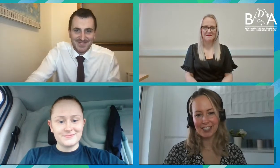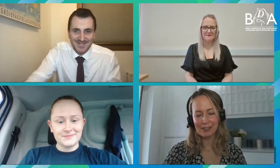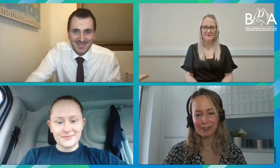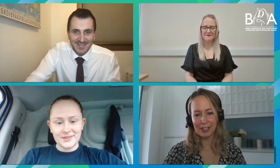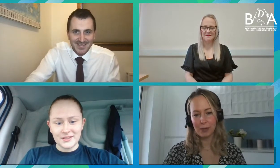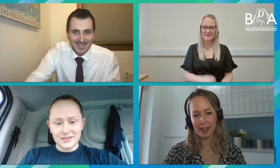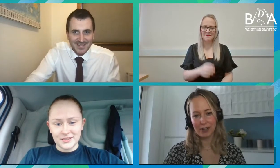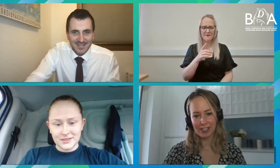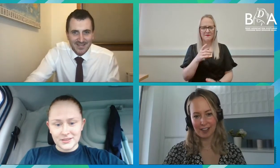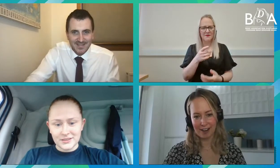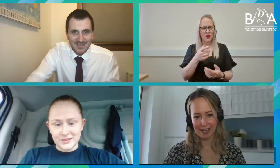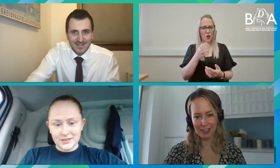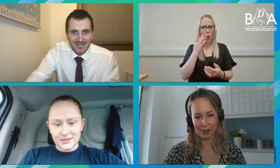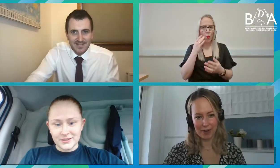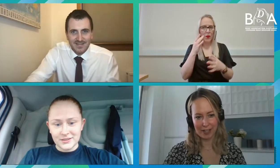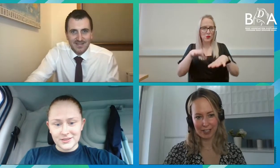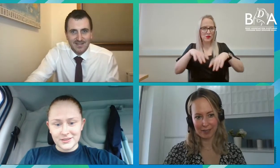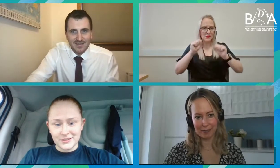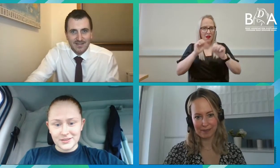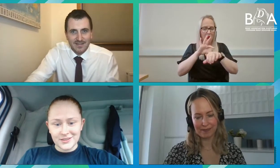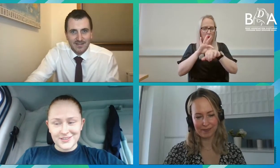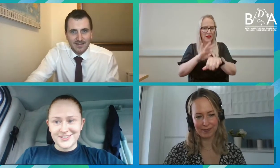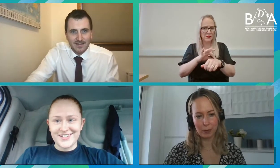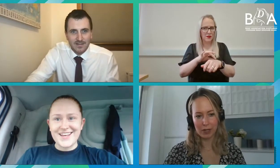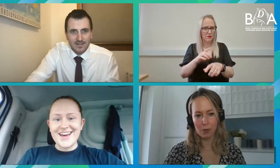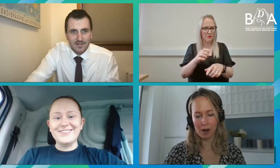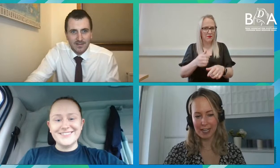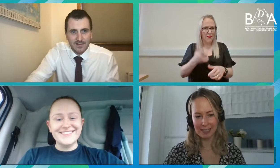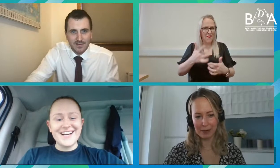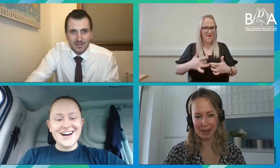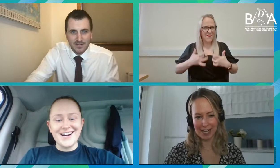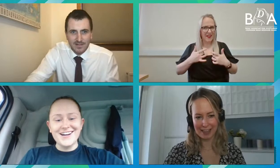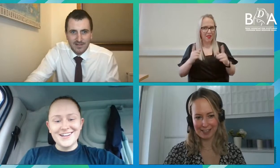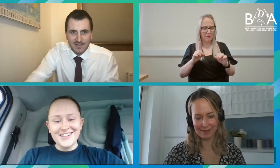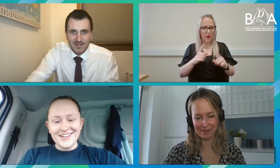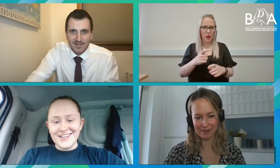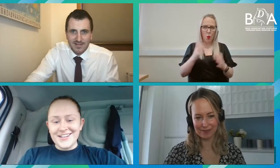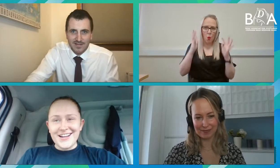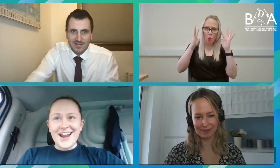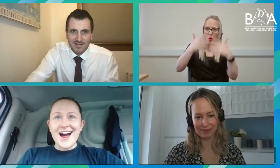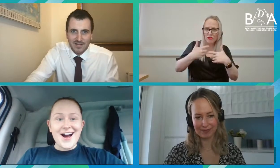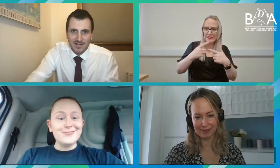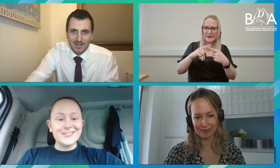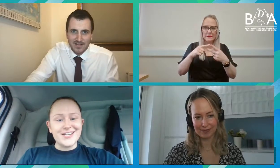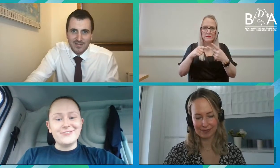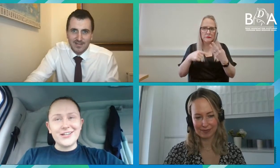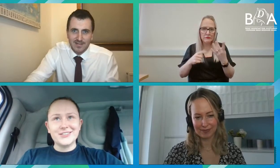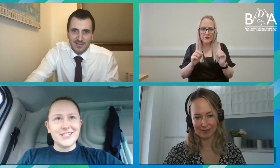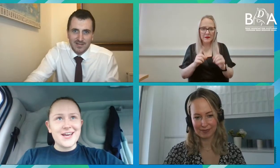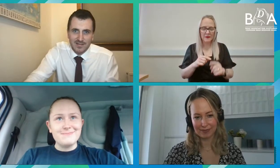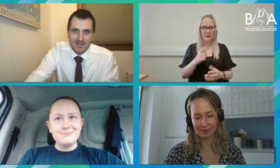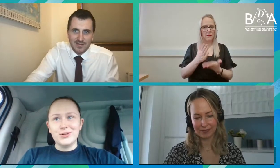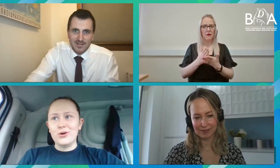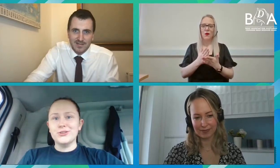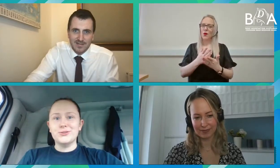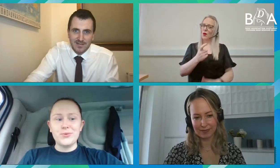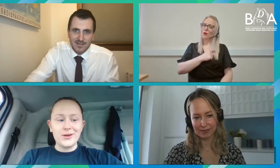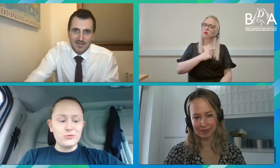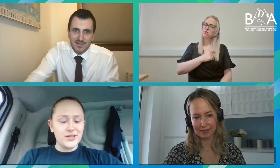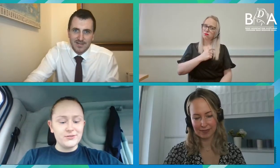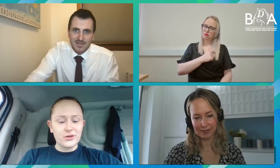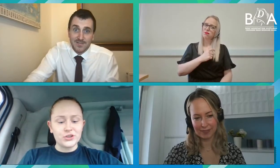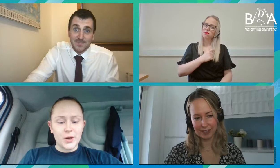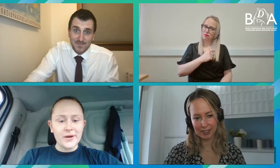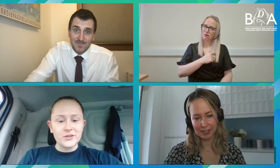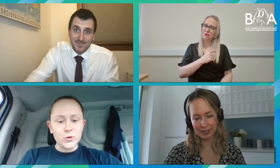And how did you feel when you started your apprenticeship? Were you worried about anything? I was nervous because